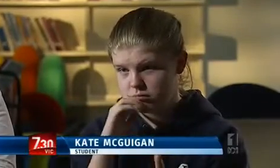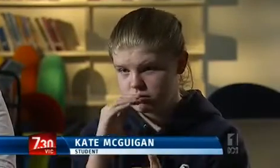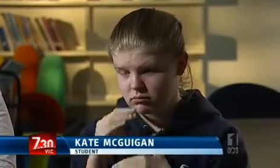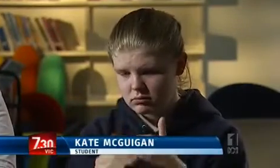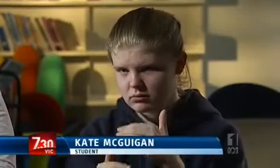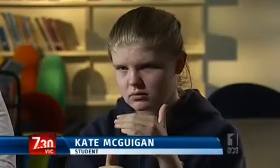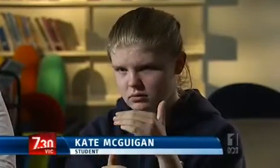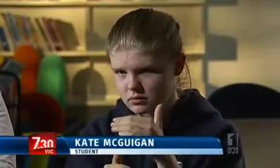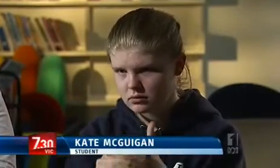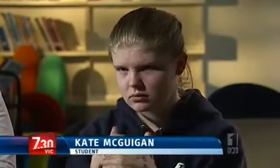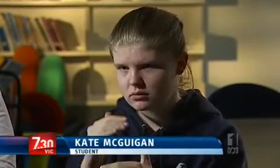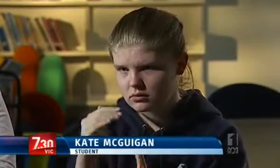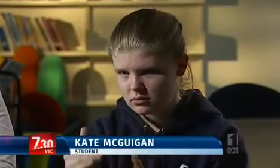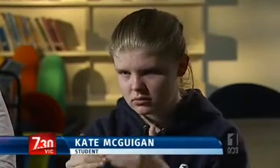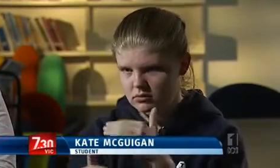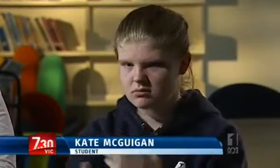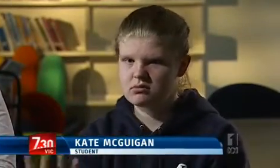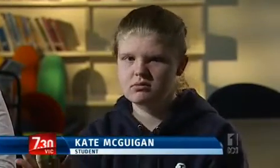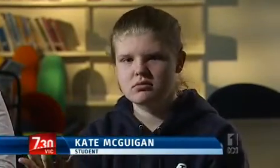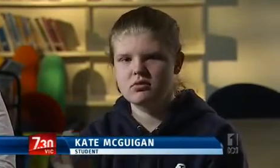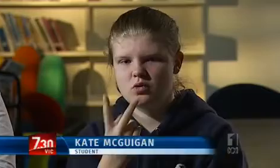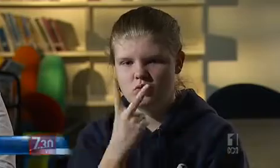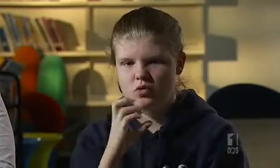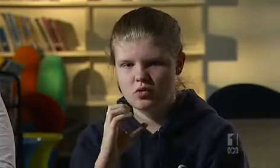closed, it would be progressively getting worse and worse and worse.